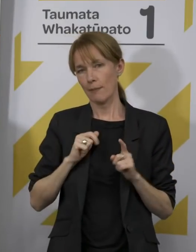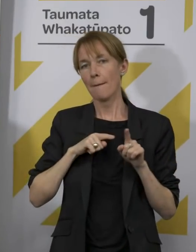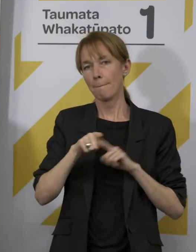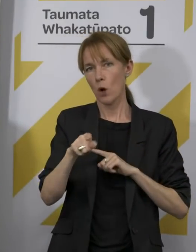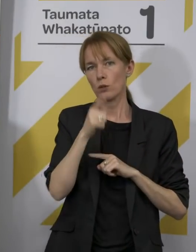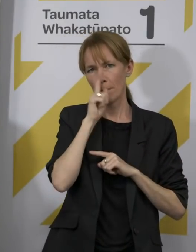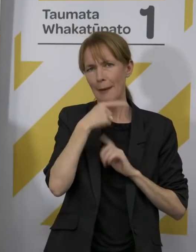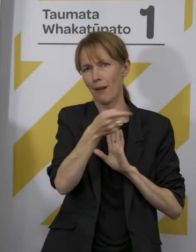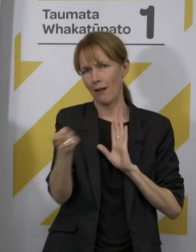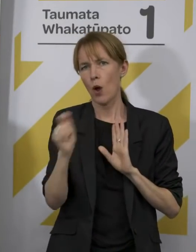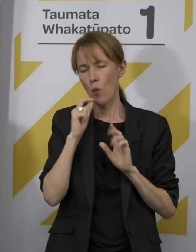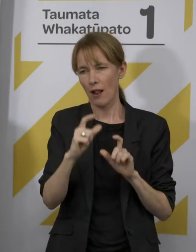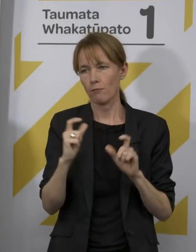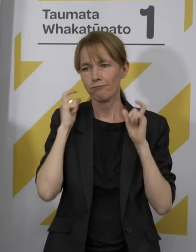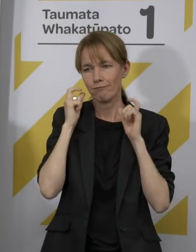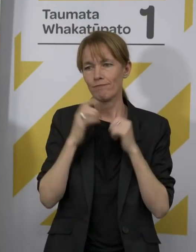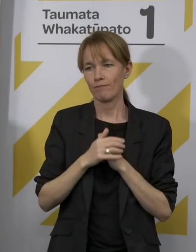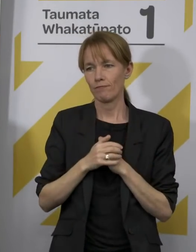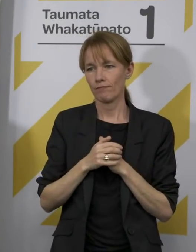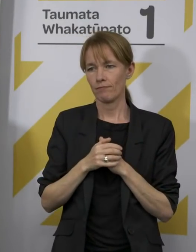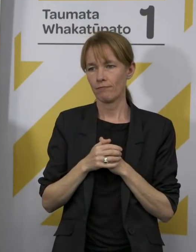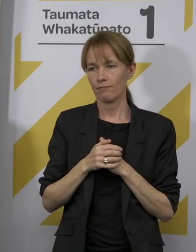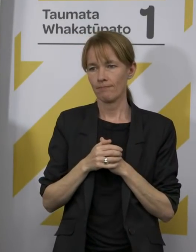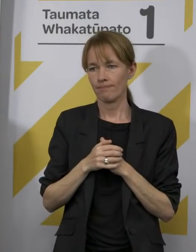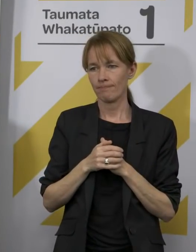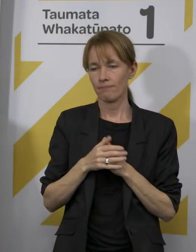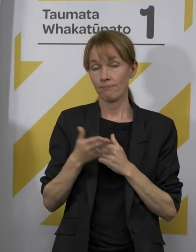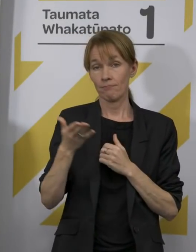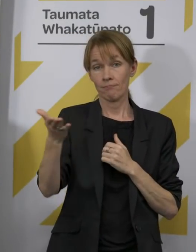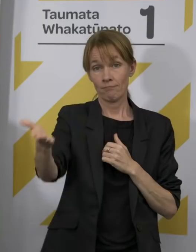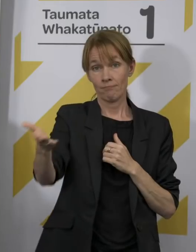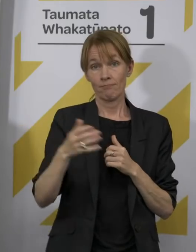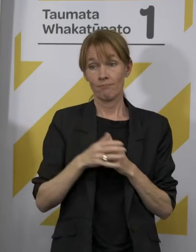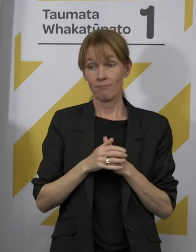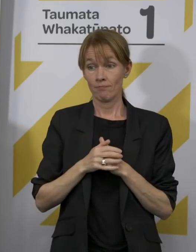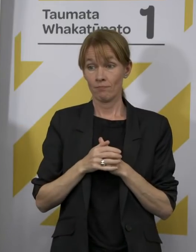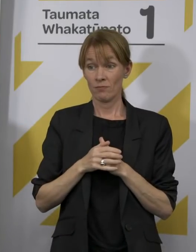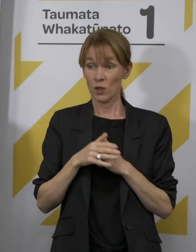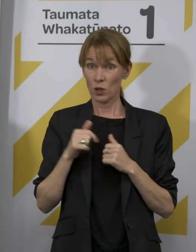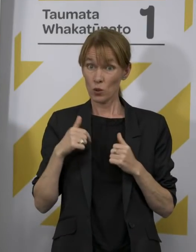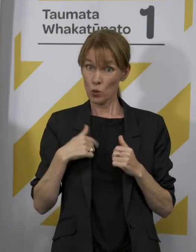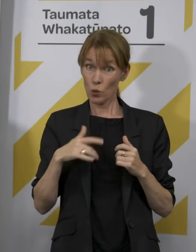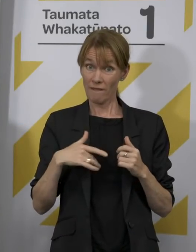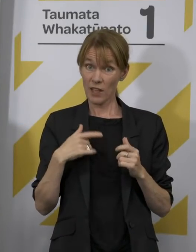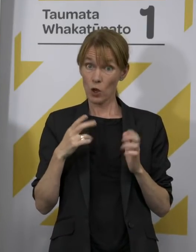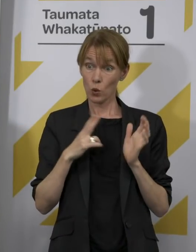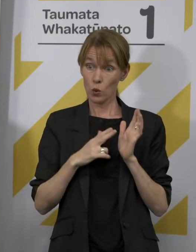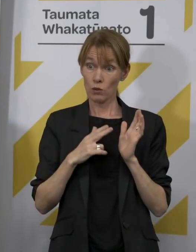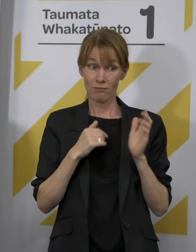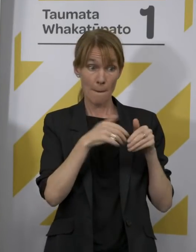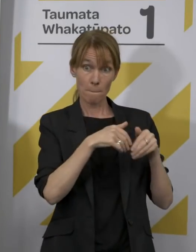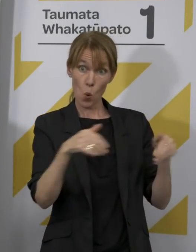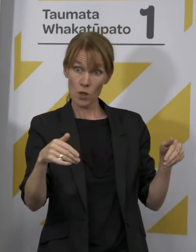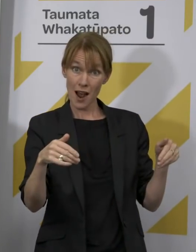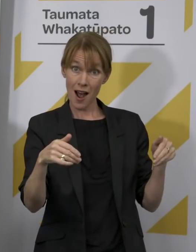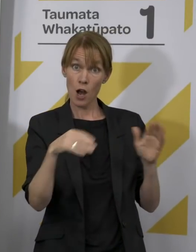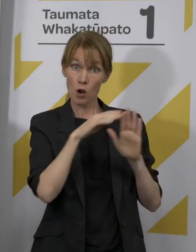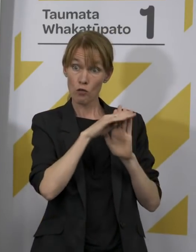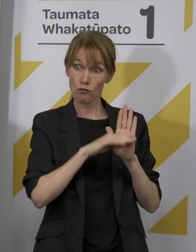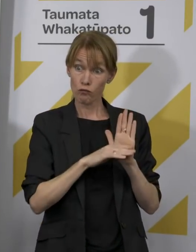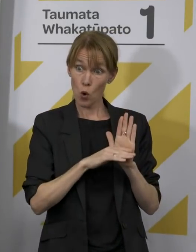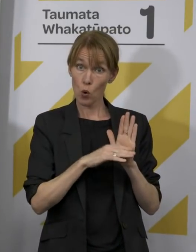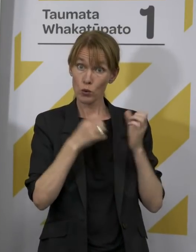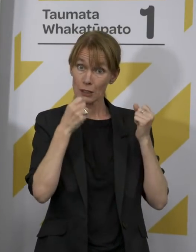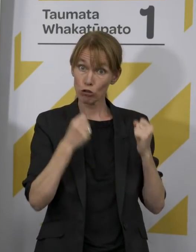isolation, the strict isolation, is that it's strict enough? There's, like in Australia, for example, if you're in isolation 14 days, you're only allowed 15